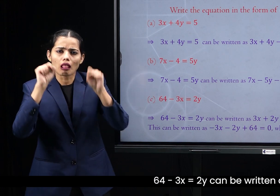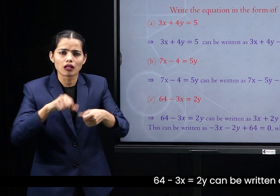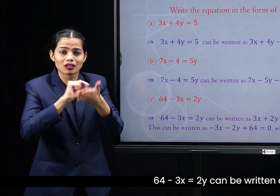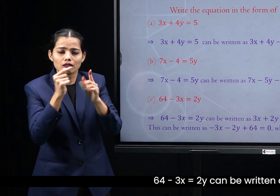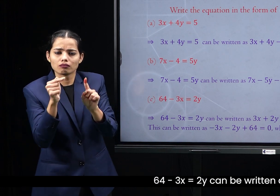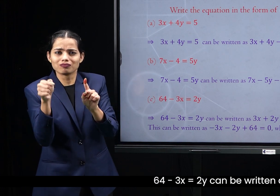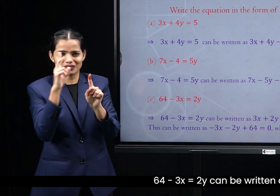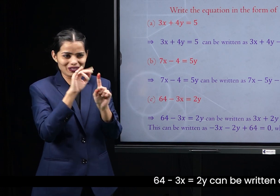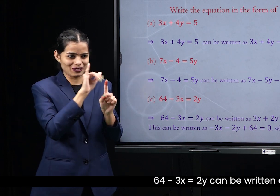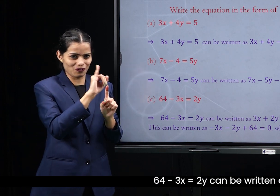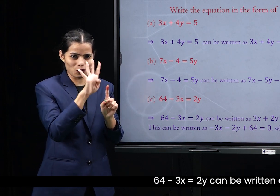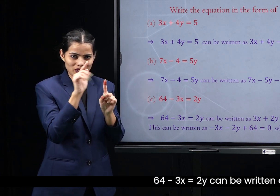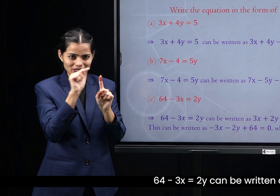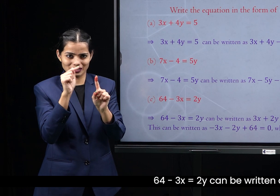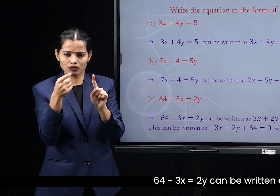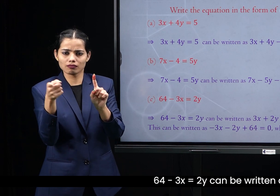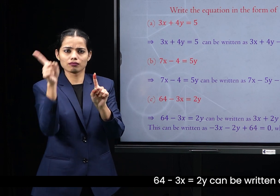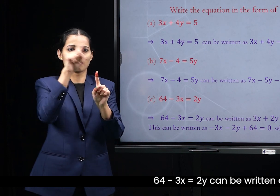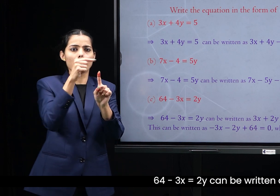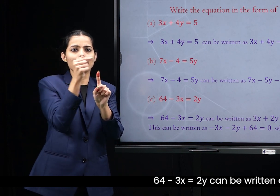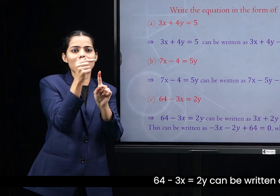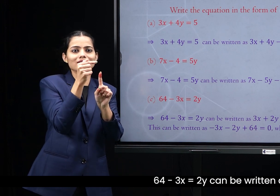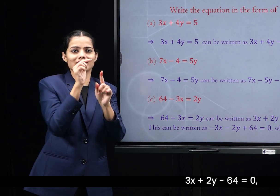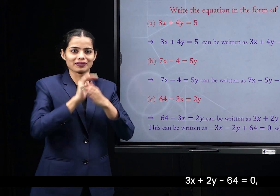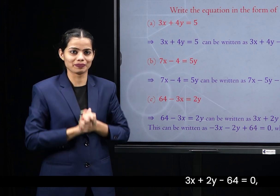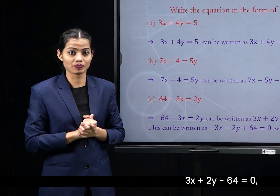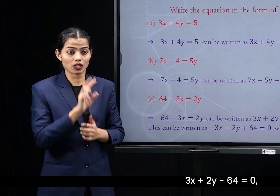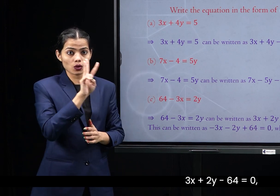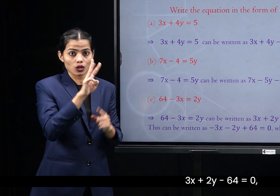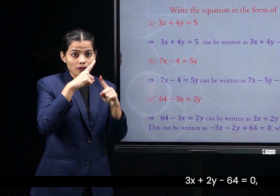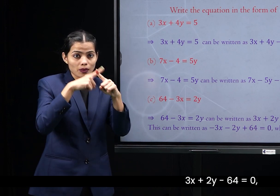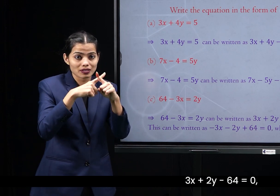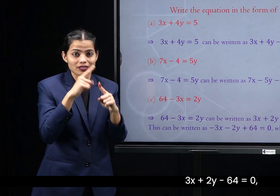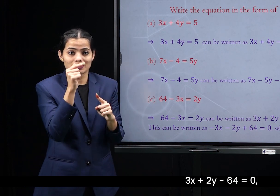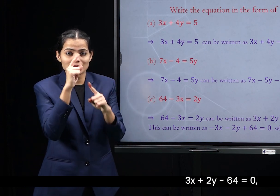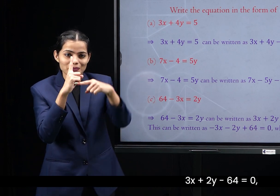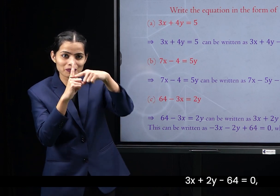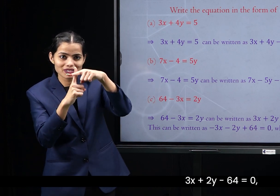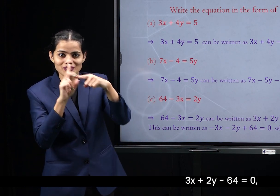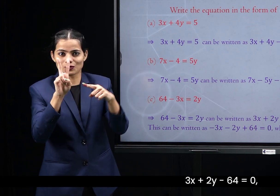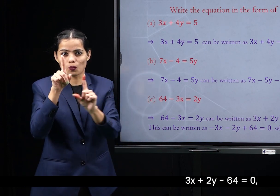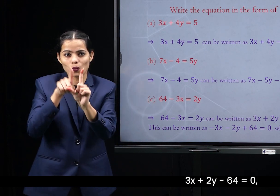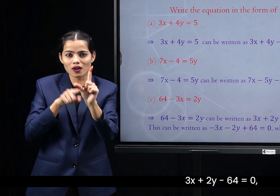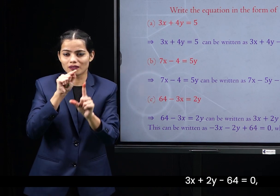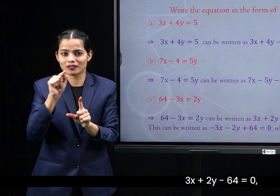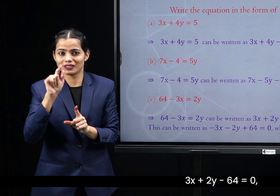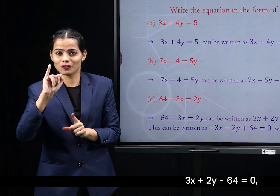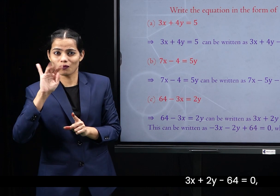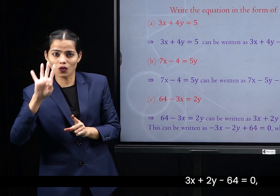2y can be written as 3x plus 2y minus 64 is equal to 0.